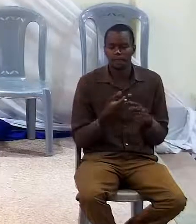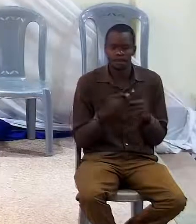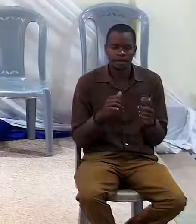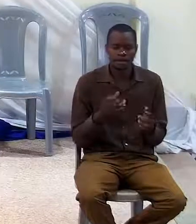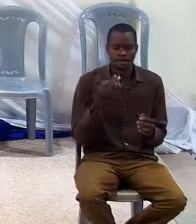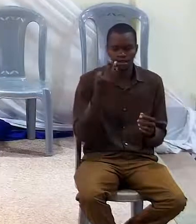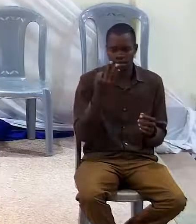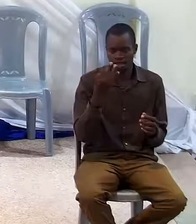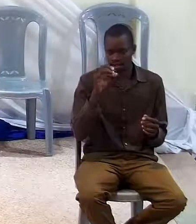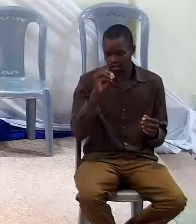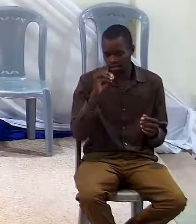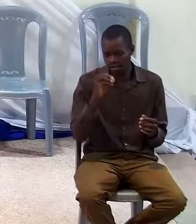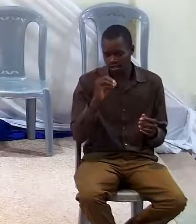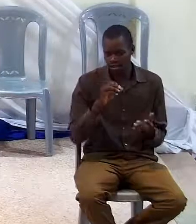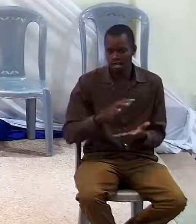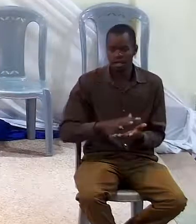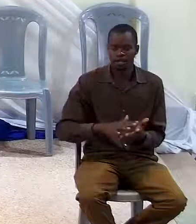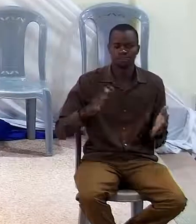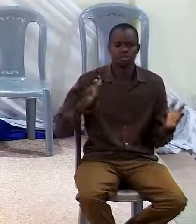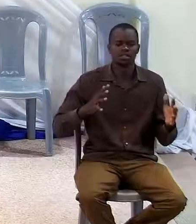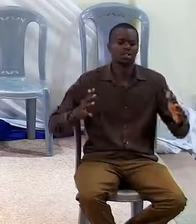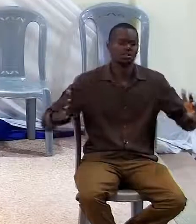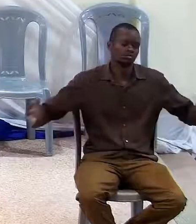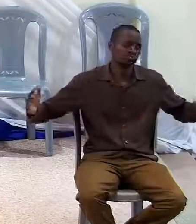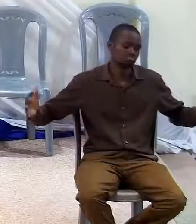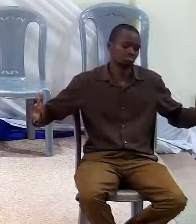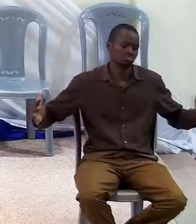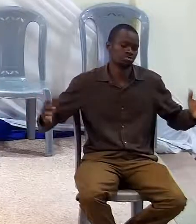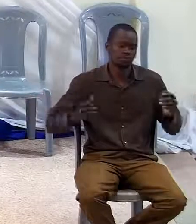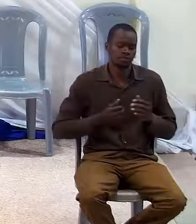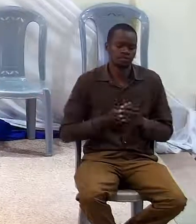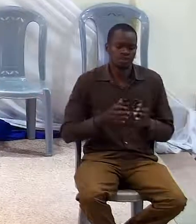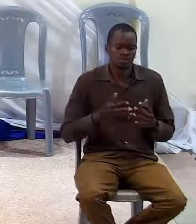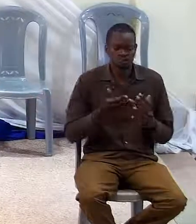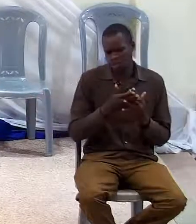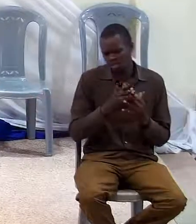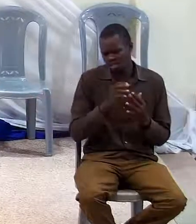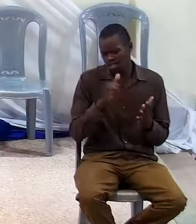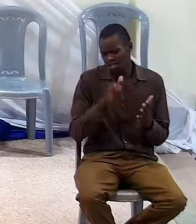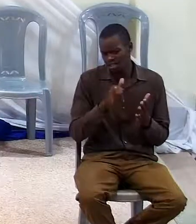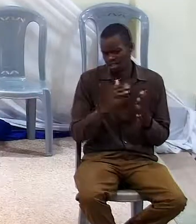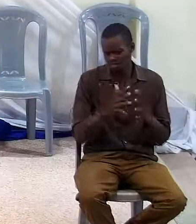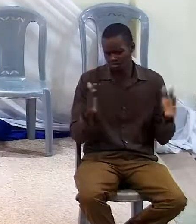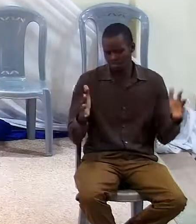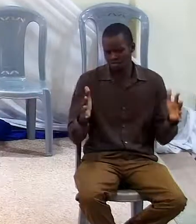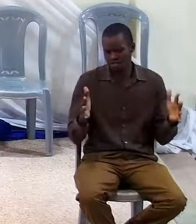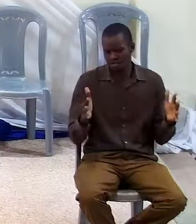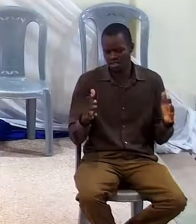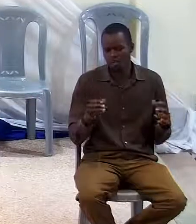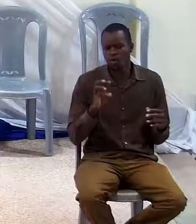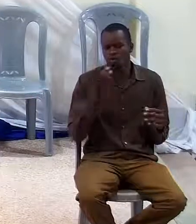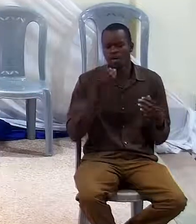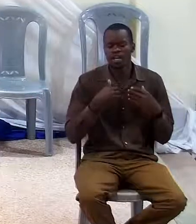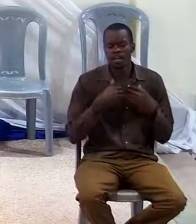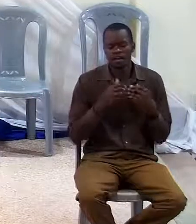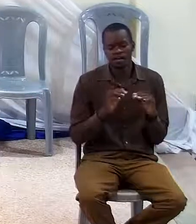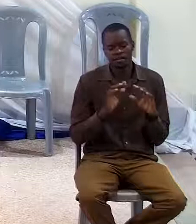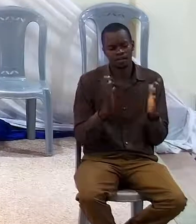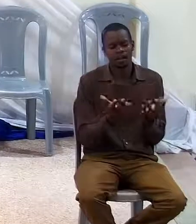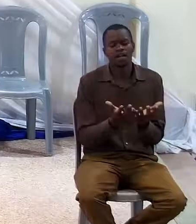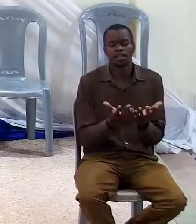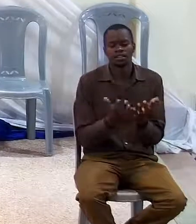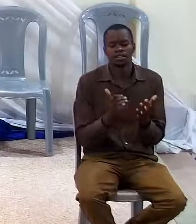obesity. Within obesity are also classes of obesity.